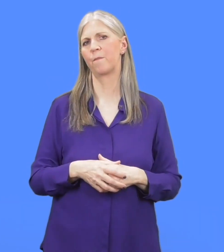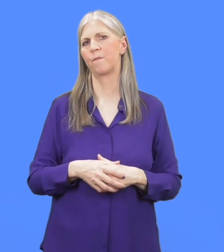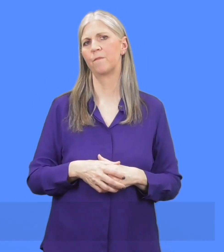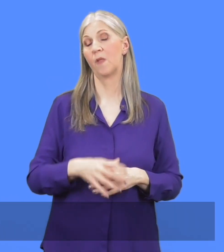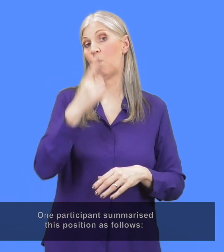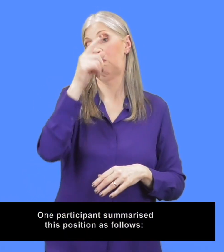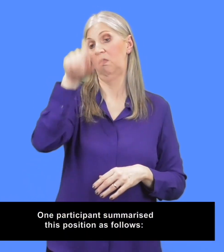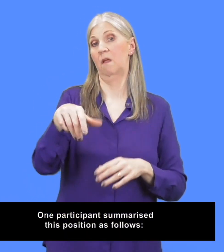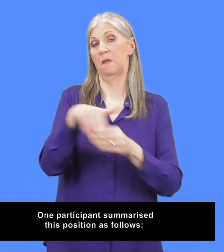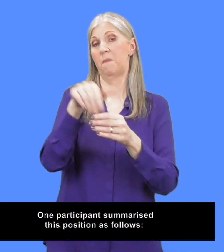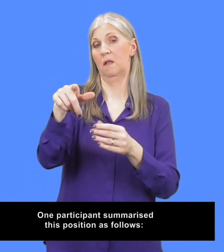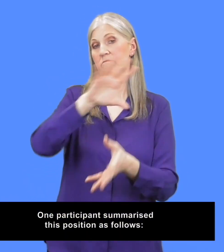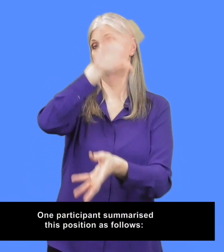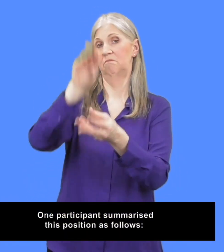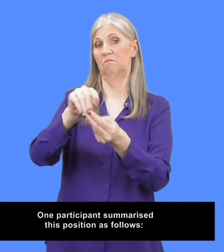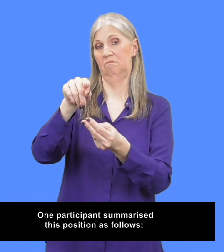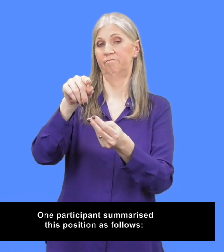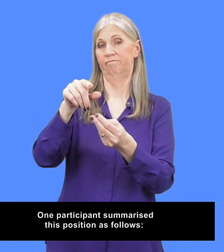One participant summarised this position as follows: